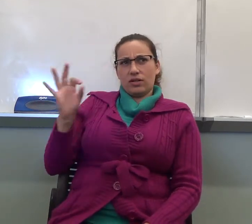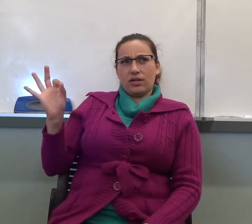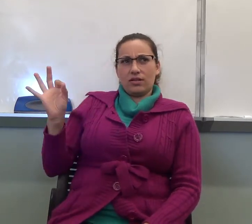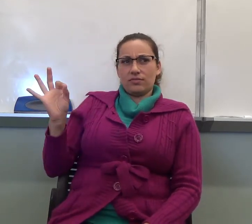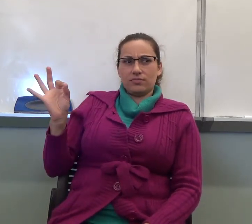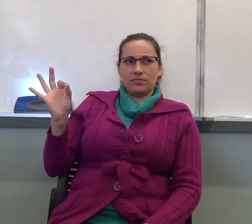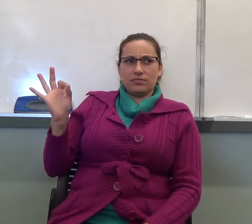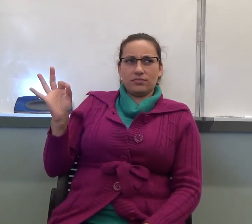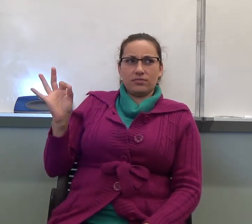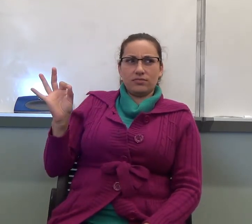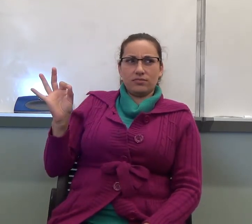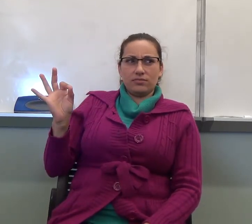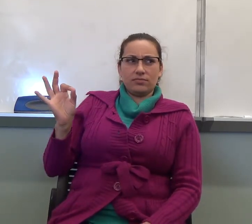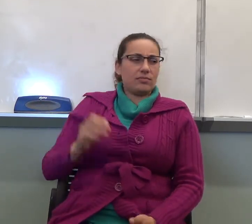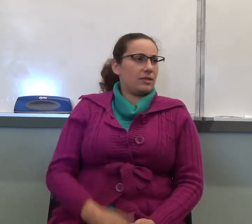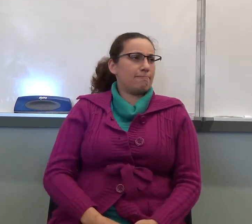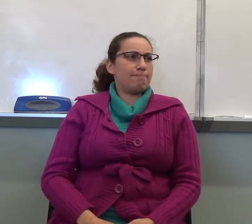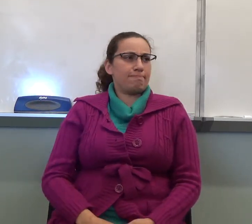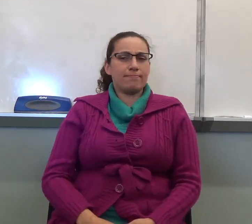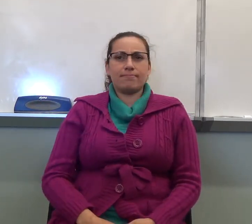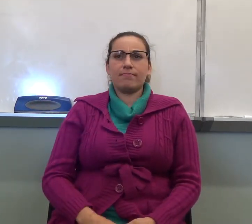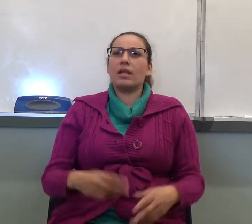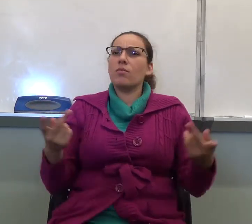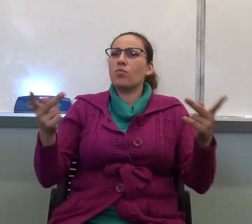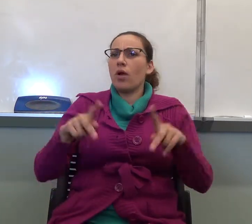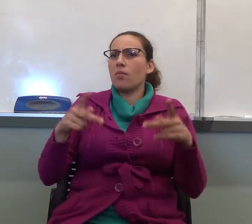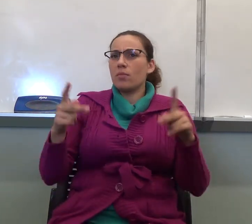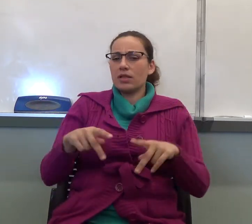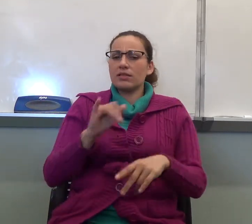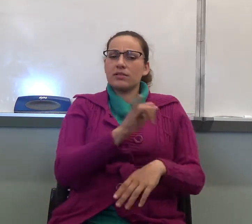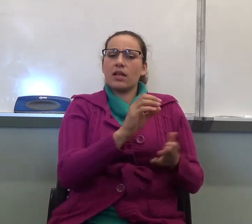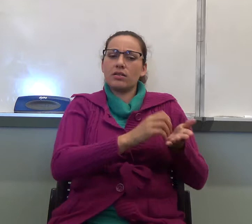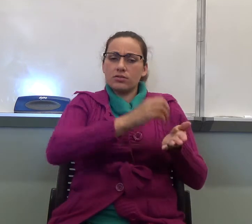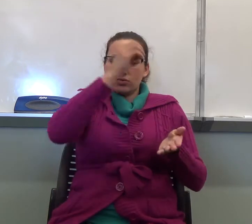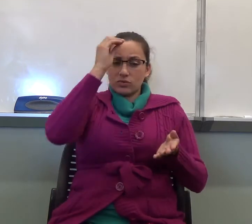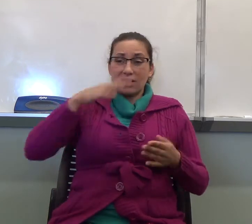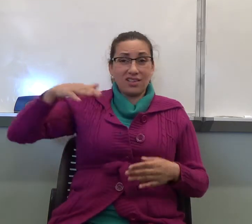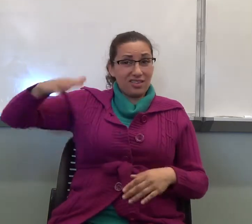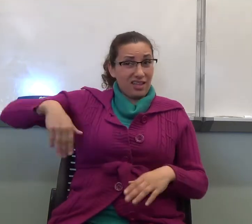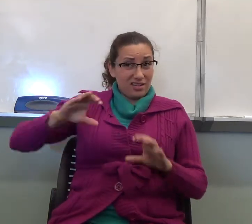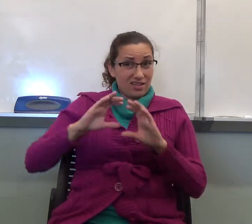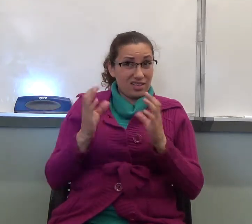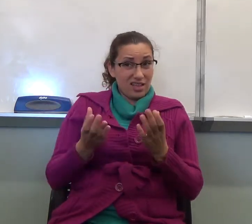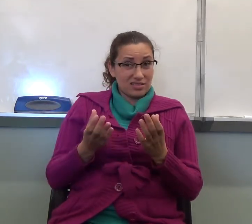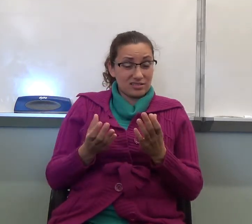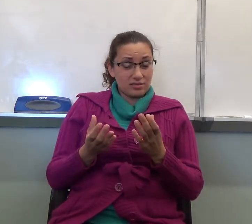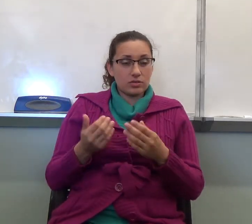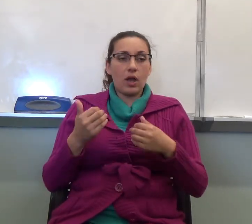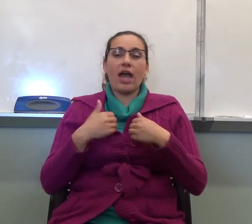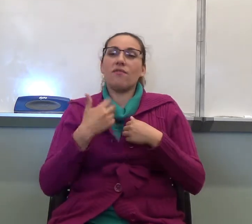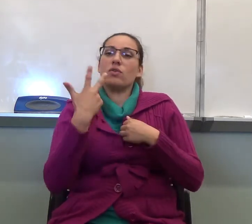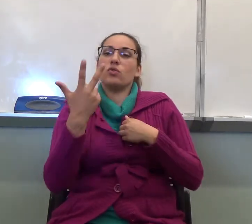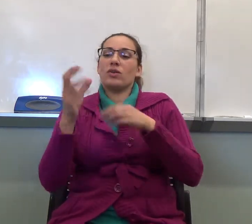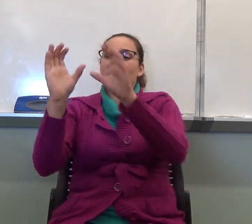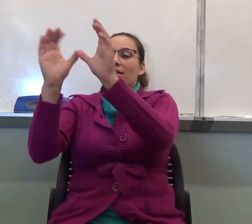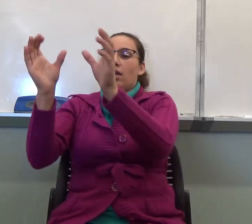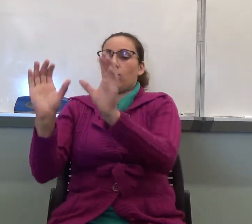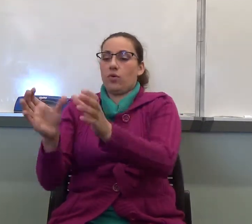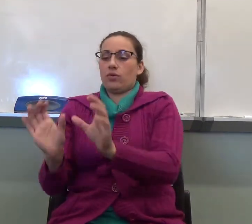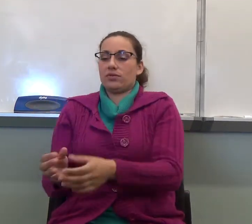Yeah. What is the probability that a student will be late to class? Well, there's 3 categories there. 5 minutes late, 10,